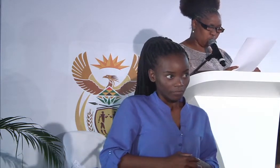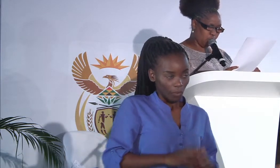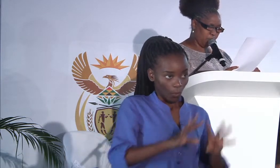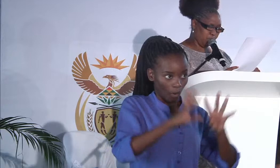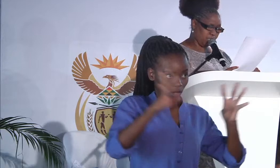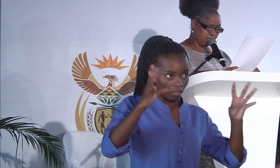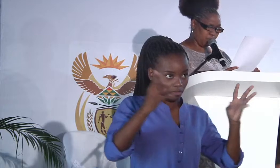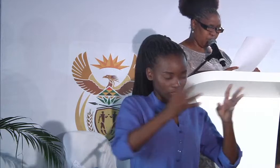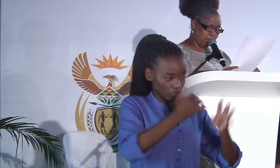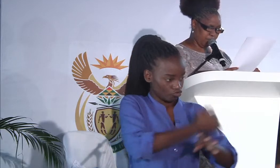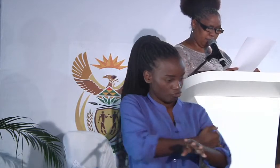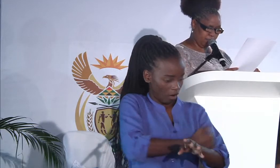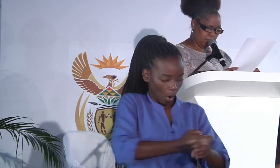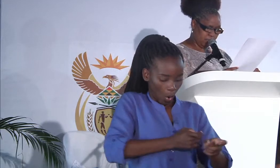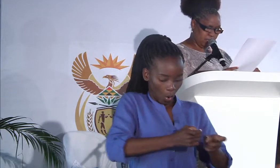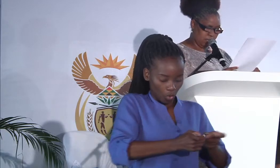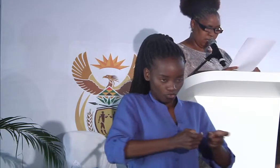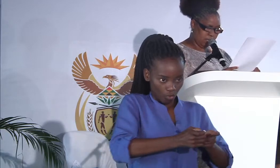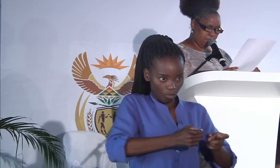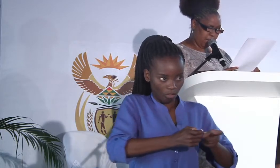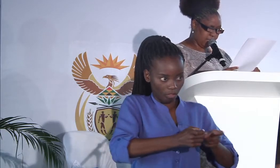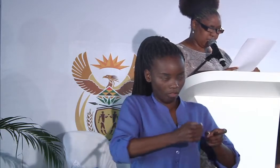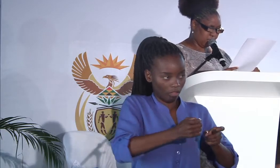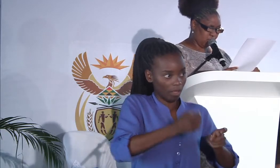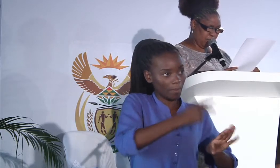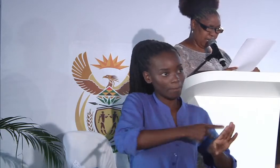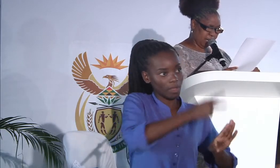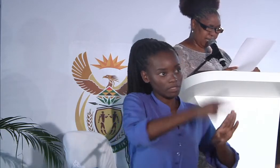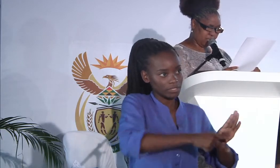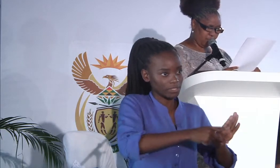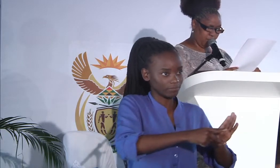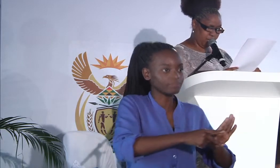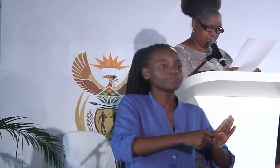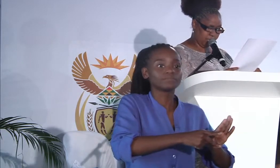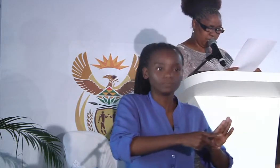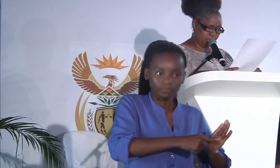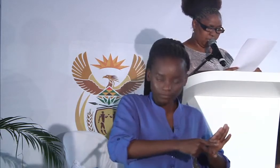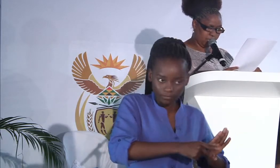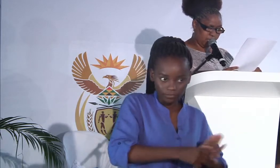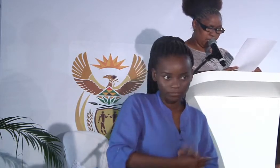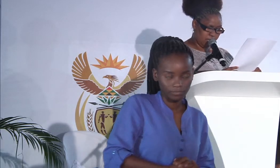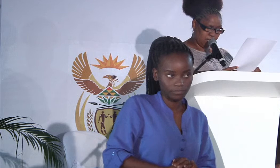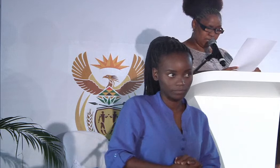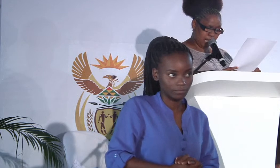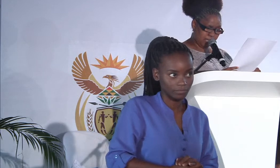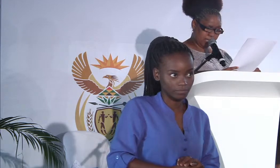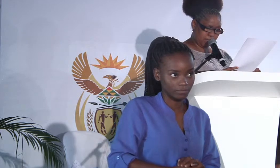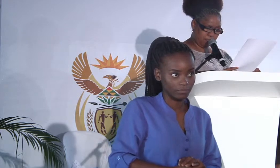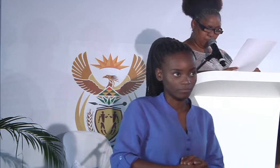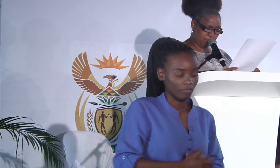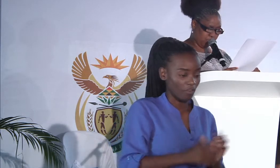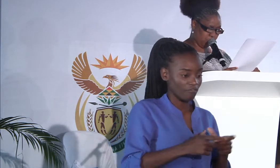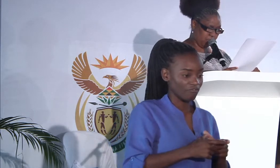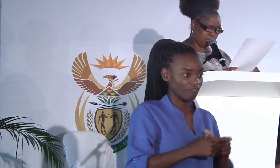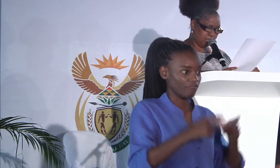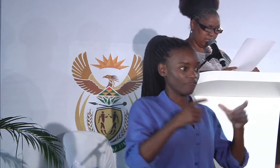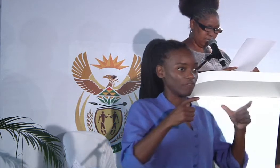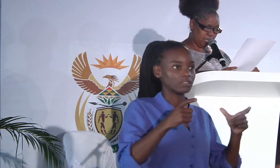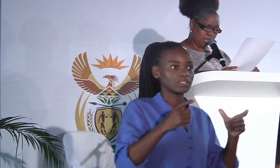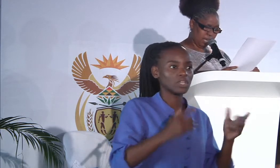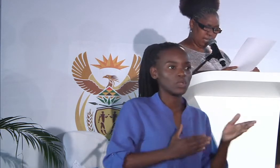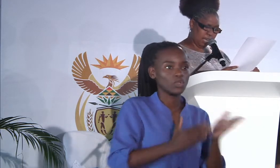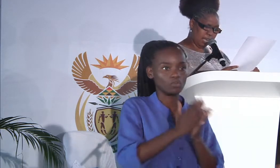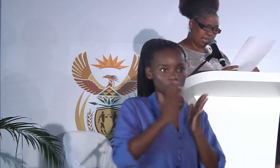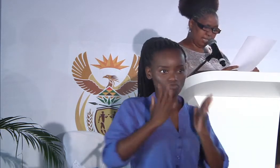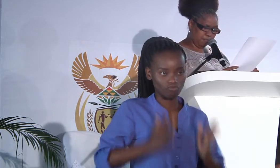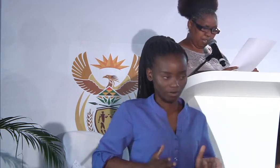control policy problem. The vast human rights violations resulting from these policies and